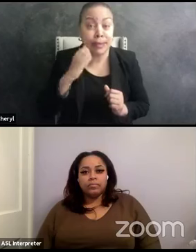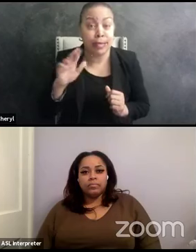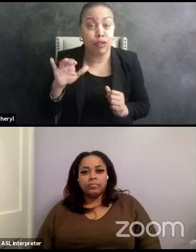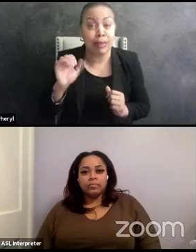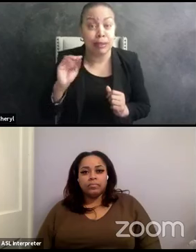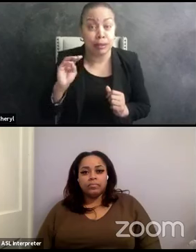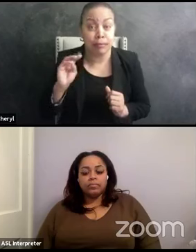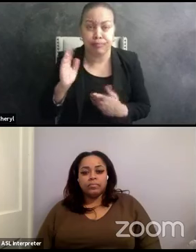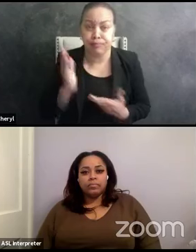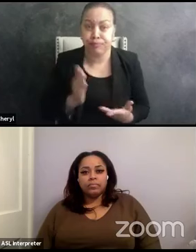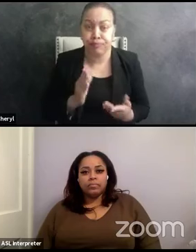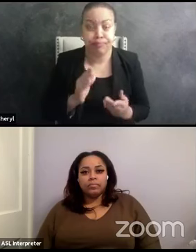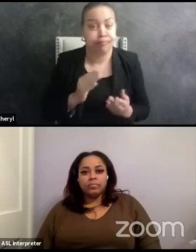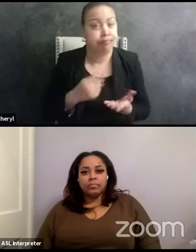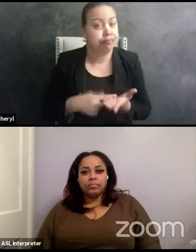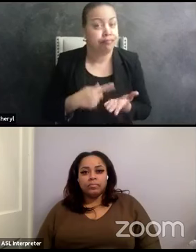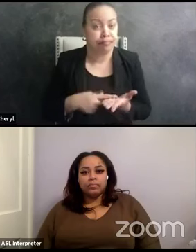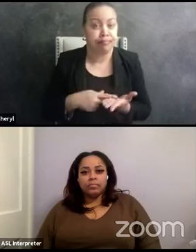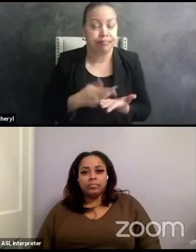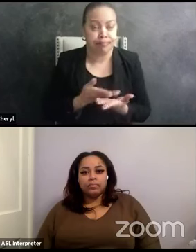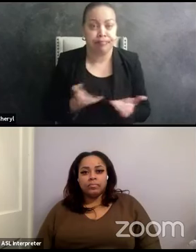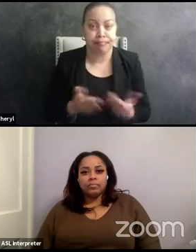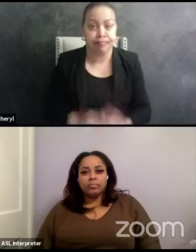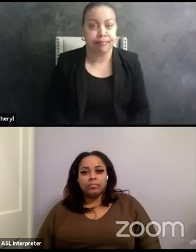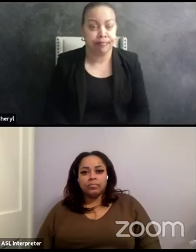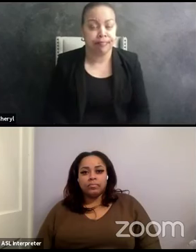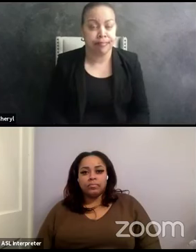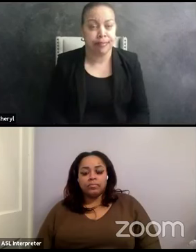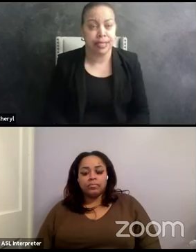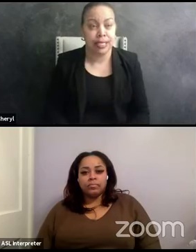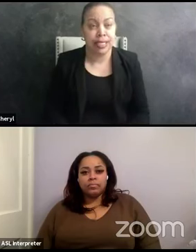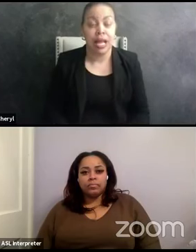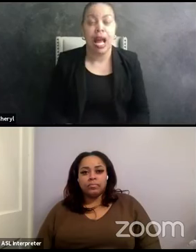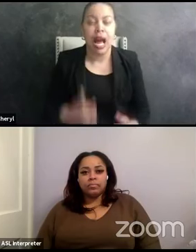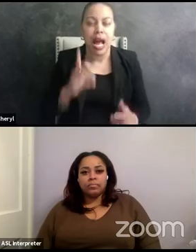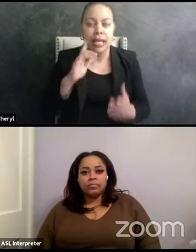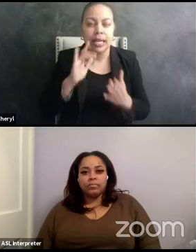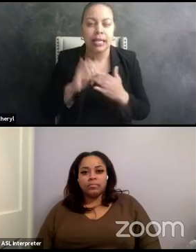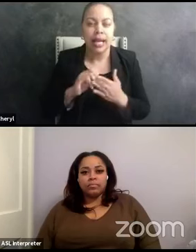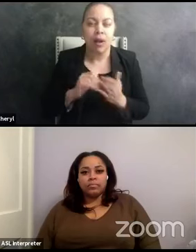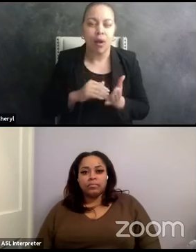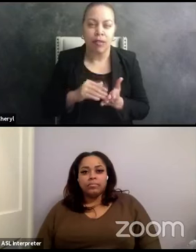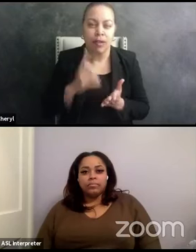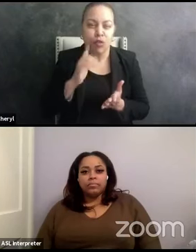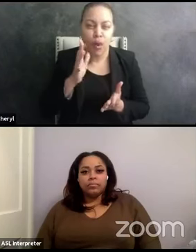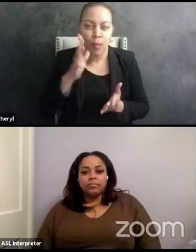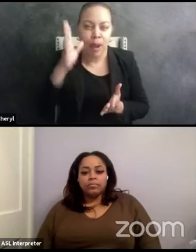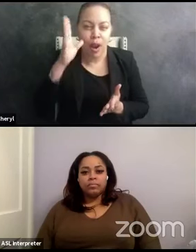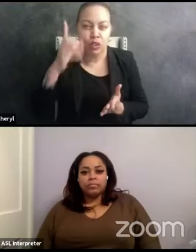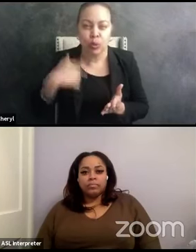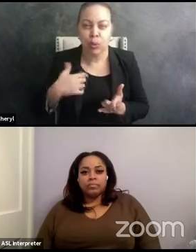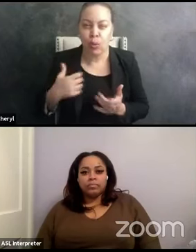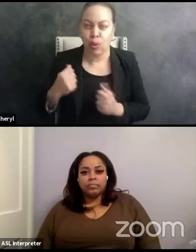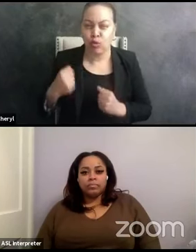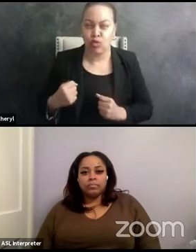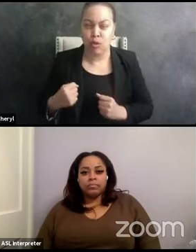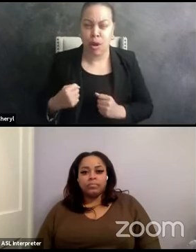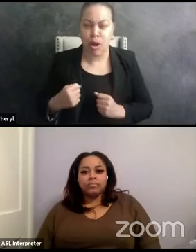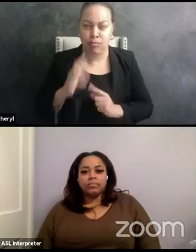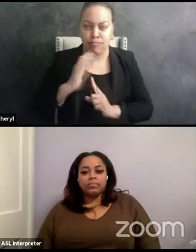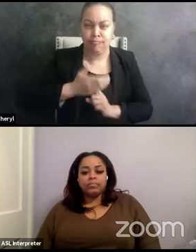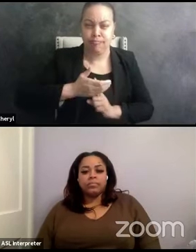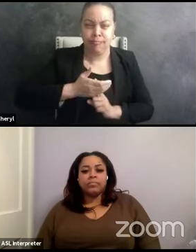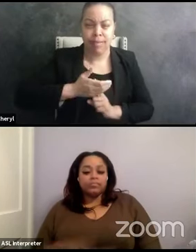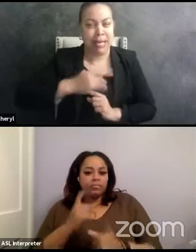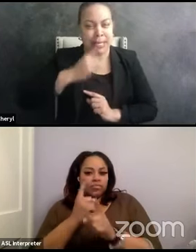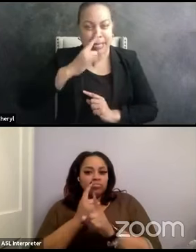house, because acting like it doesn't exist. And I think a lot of times for parents, we feel like we have to be super strong. Our kids need to think Right. that we